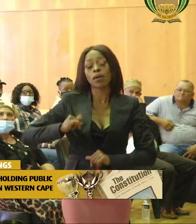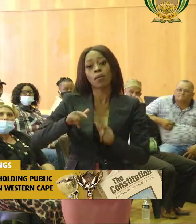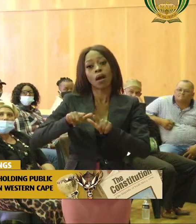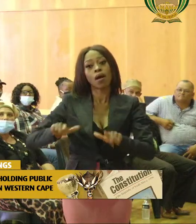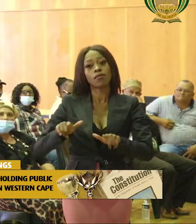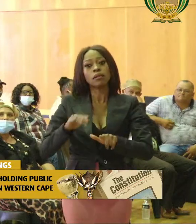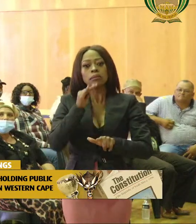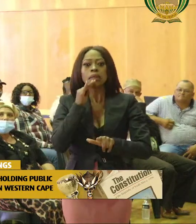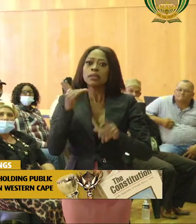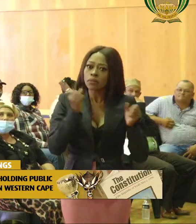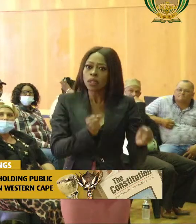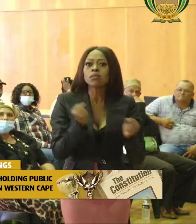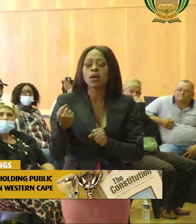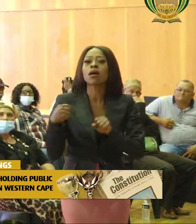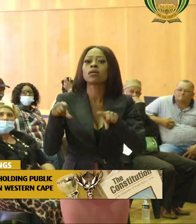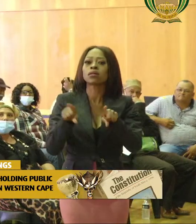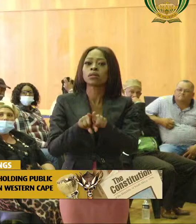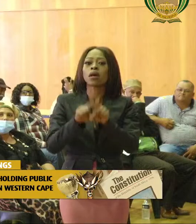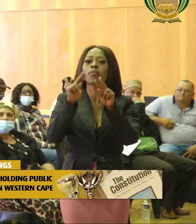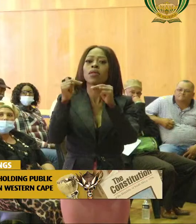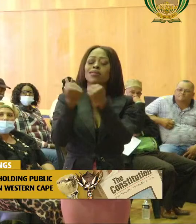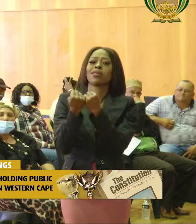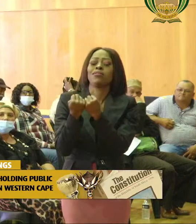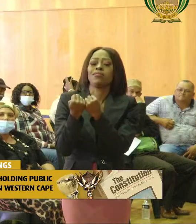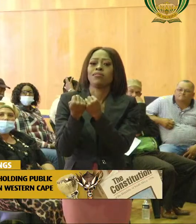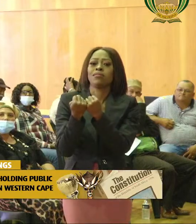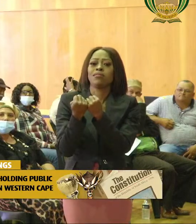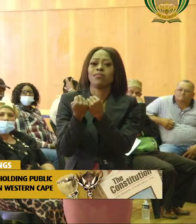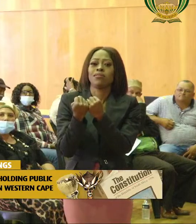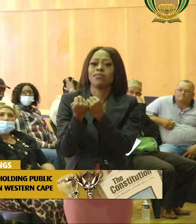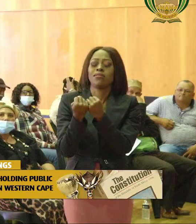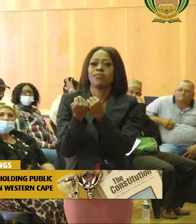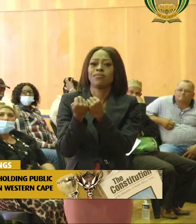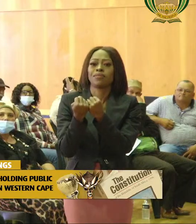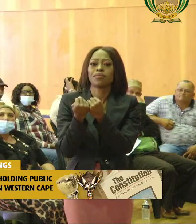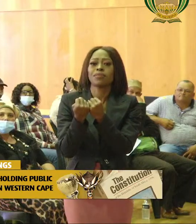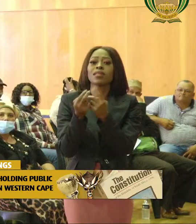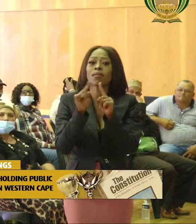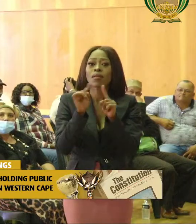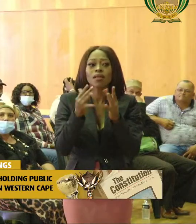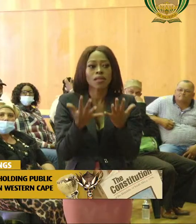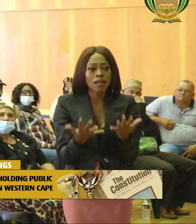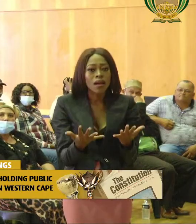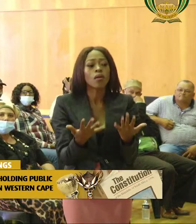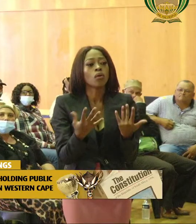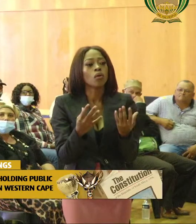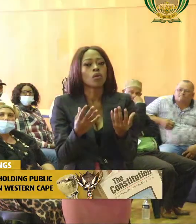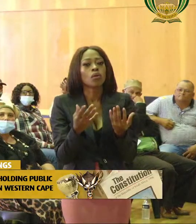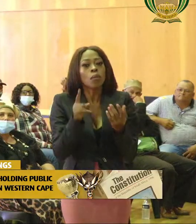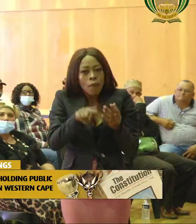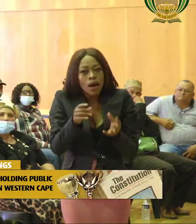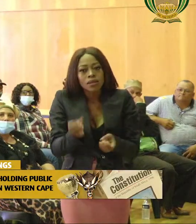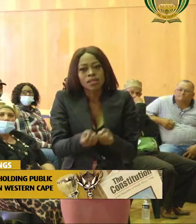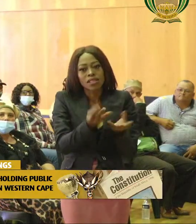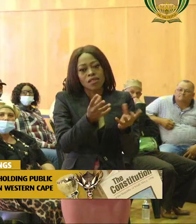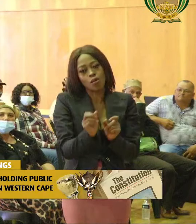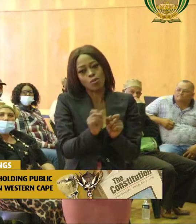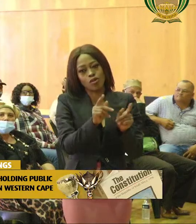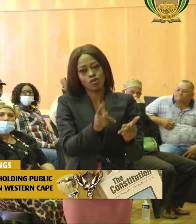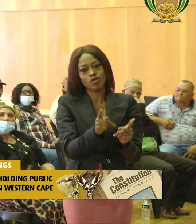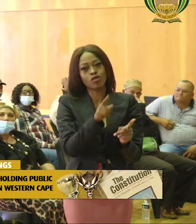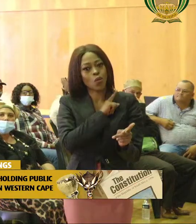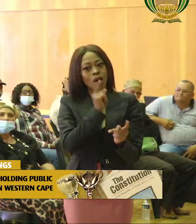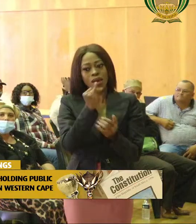uzawuqhuba ngohlobo aqhuba ngalo naxa kuphaya ku-national. Noko masilibulele ithuba, masiyinikwe le nyweba